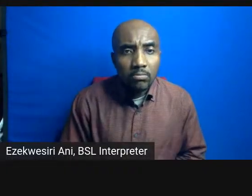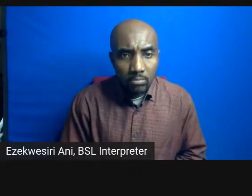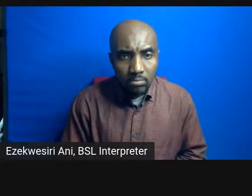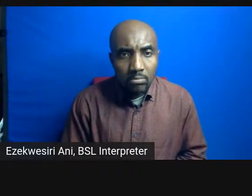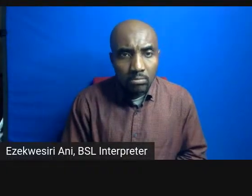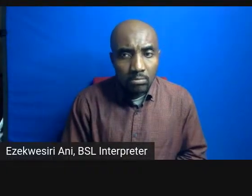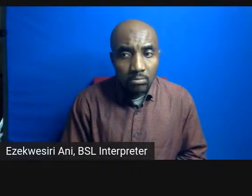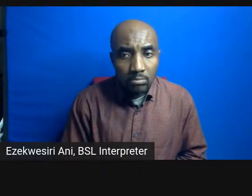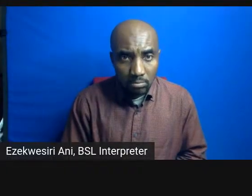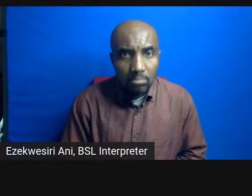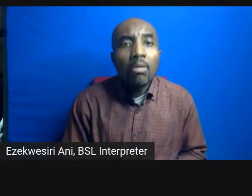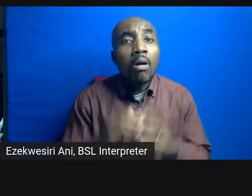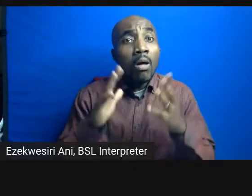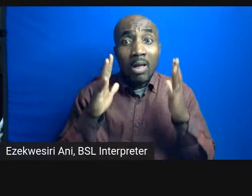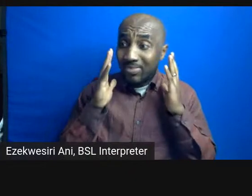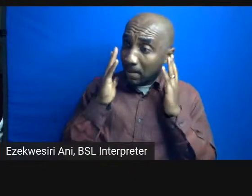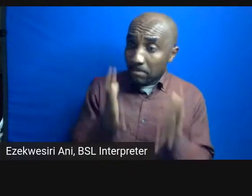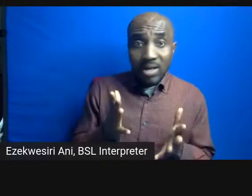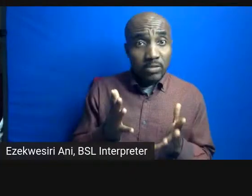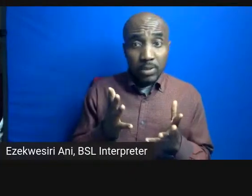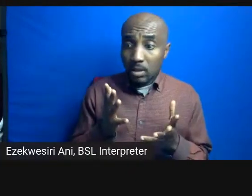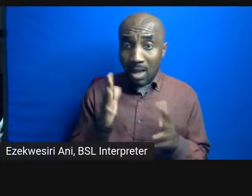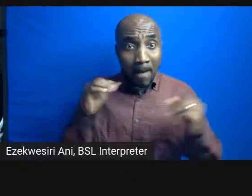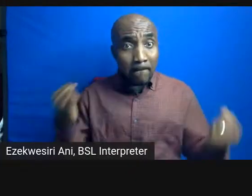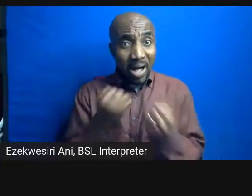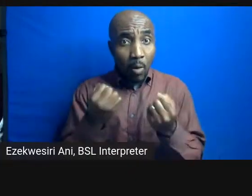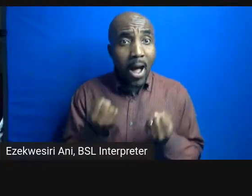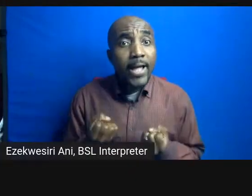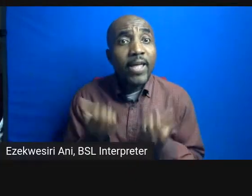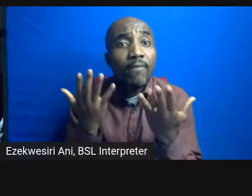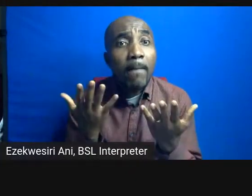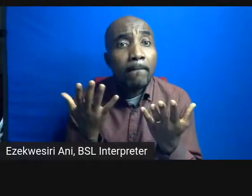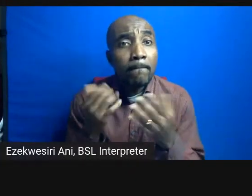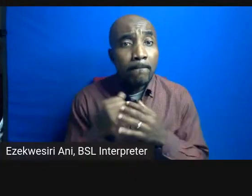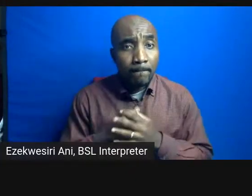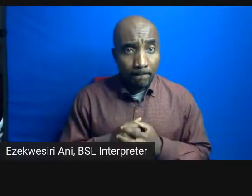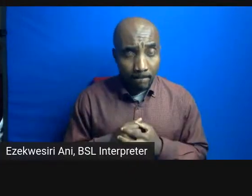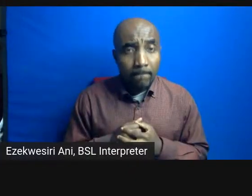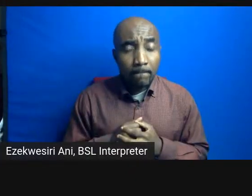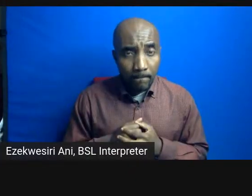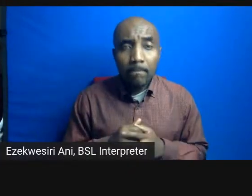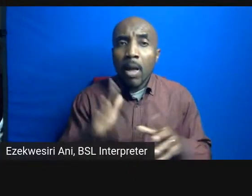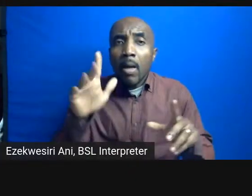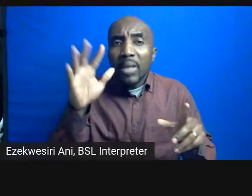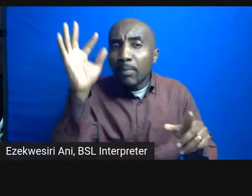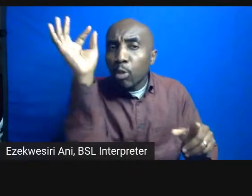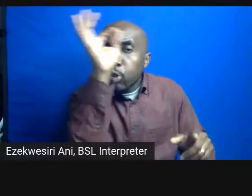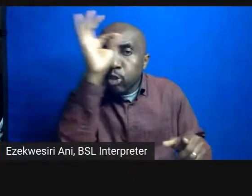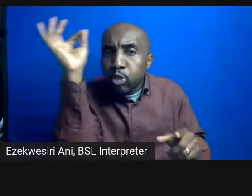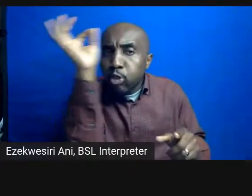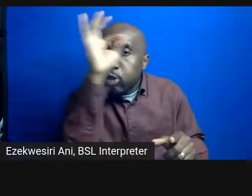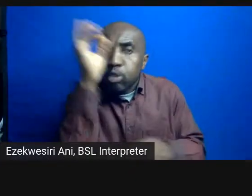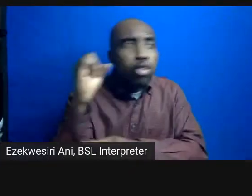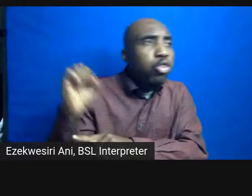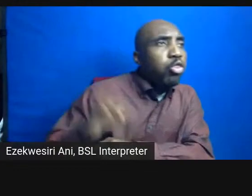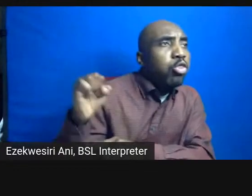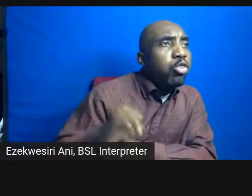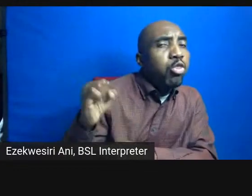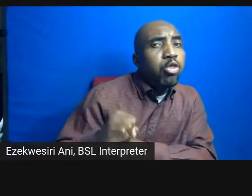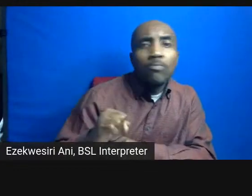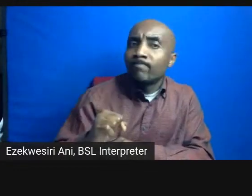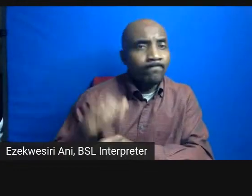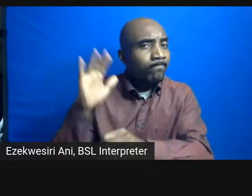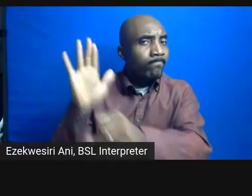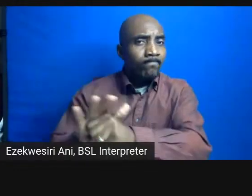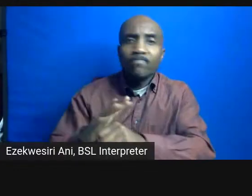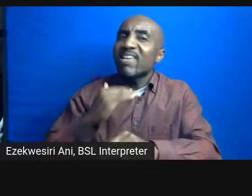somewhere else, there has to be a giving up of power, the blindness and ignorance, and there has to